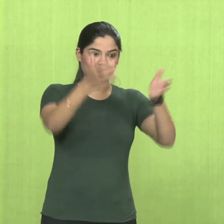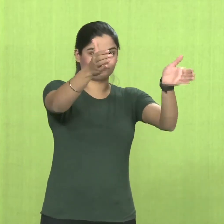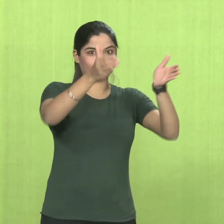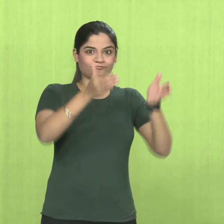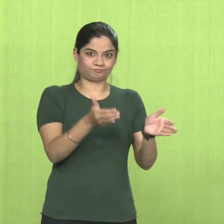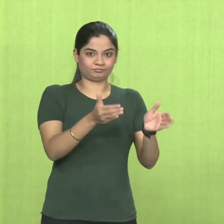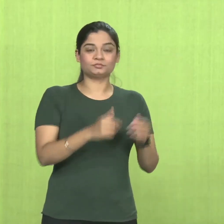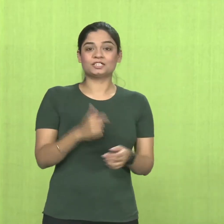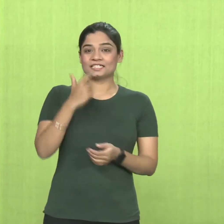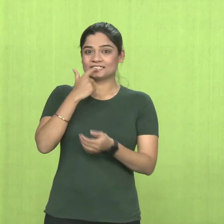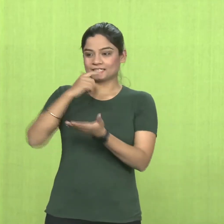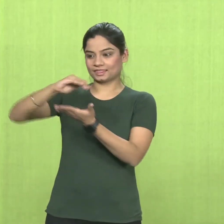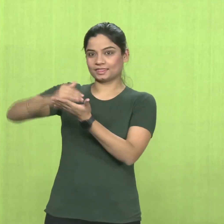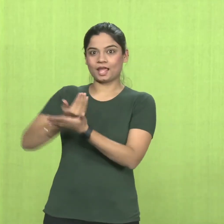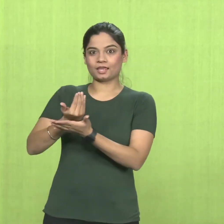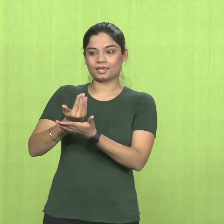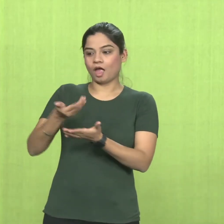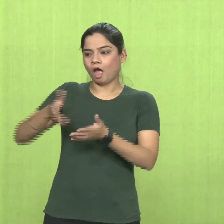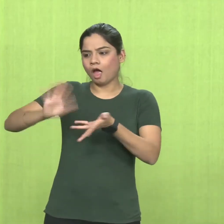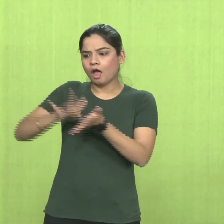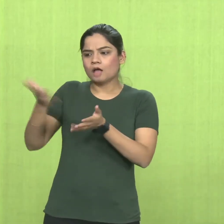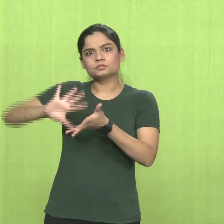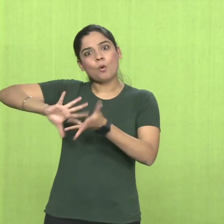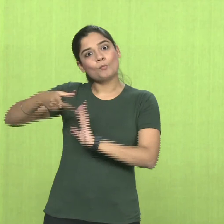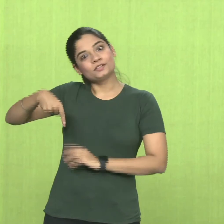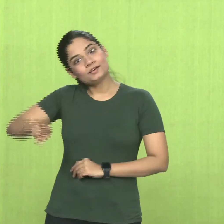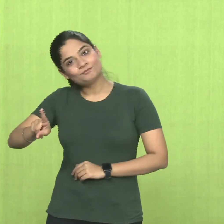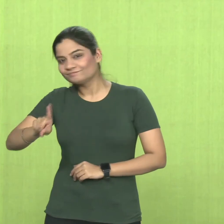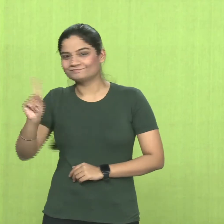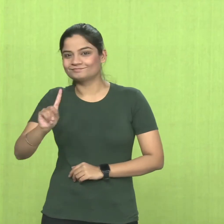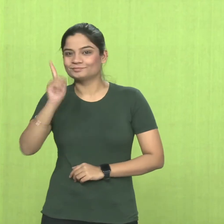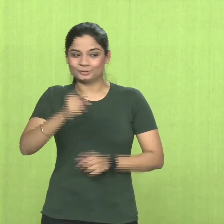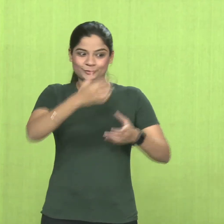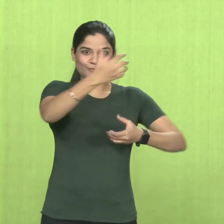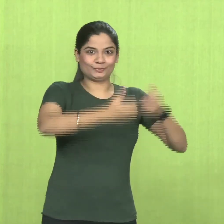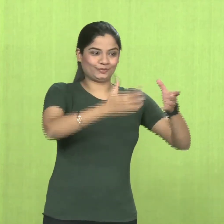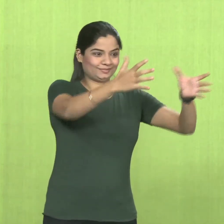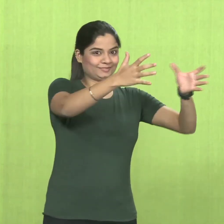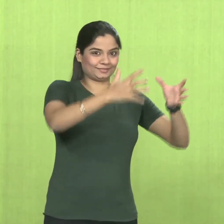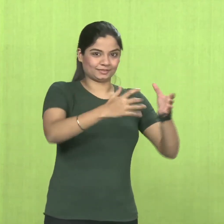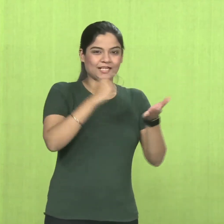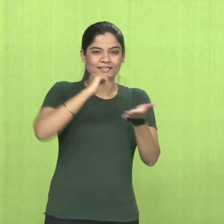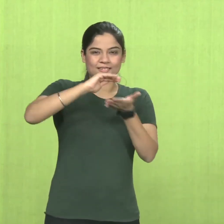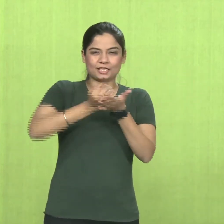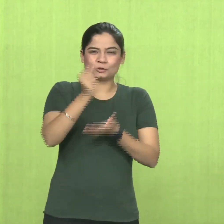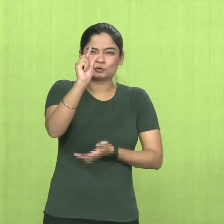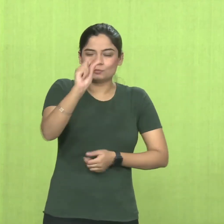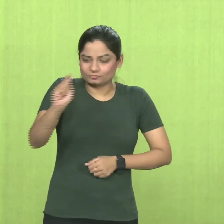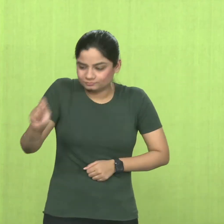Spread it into curds. For example, the milk, it curdles and becomes into curd. We have to